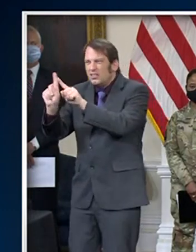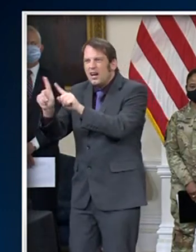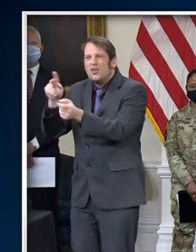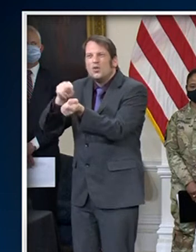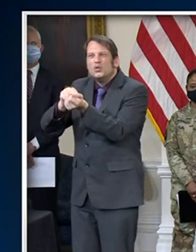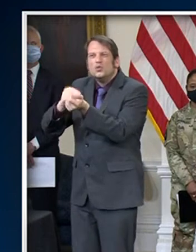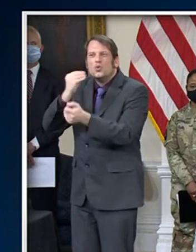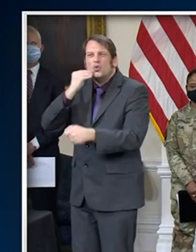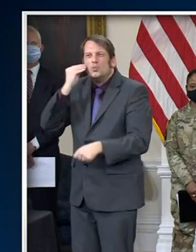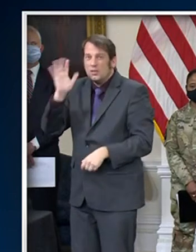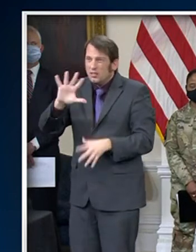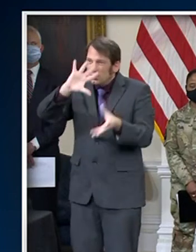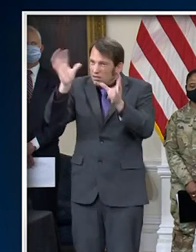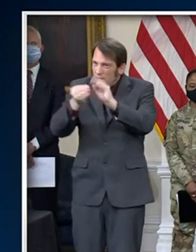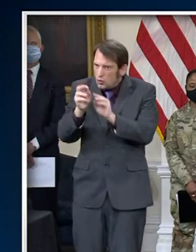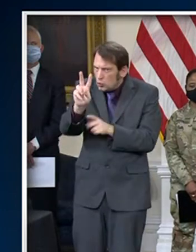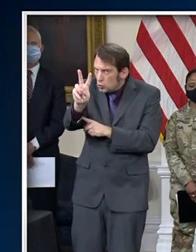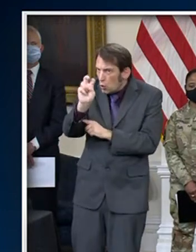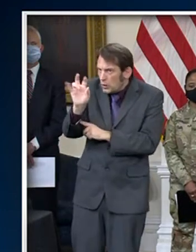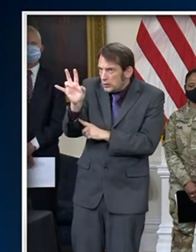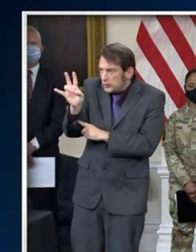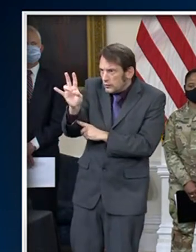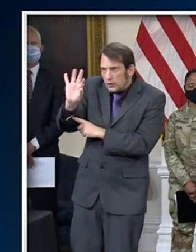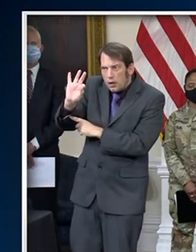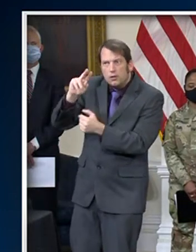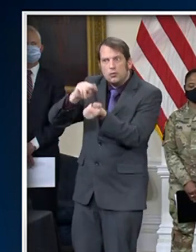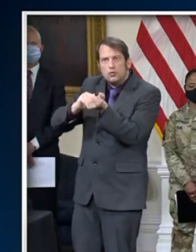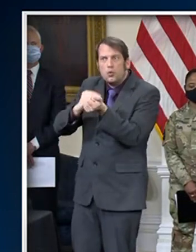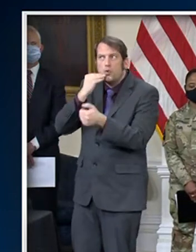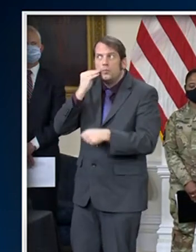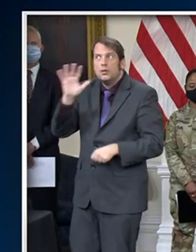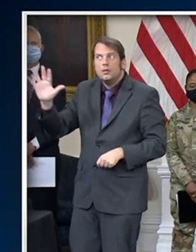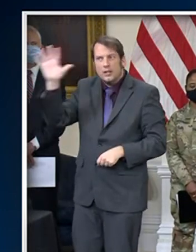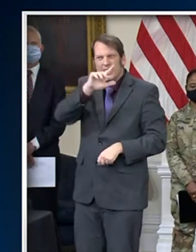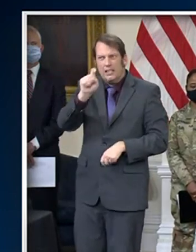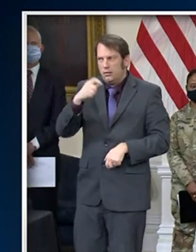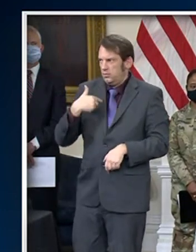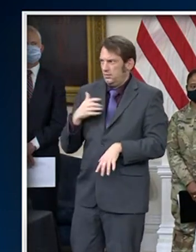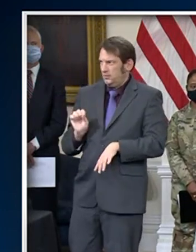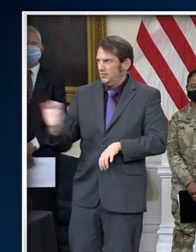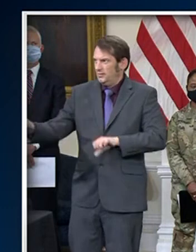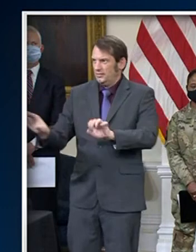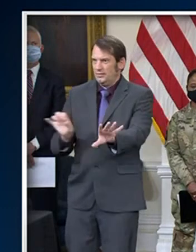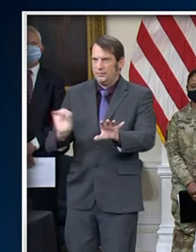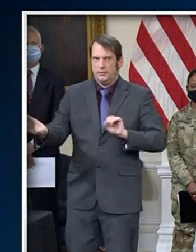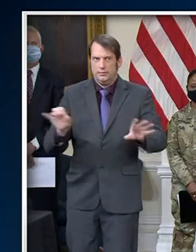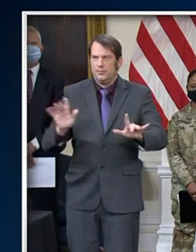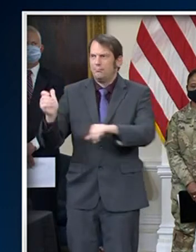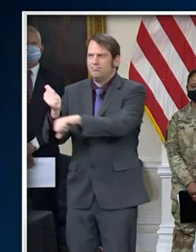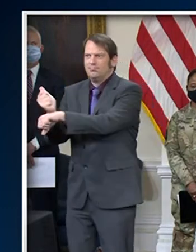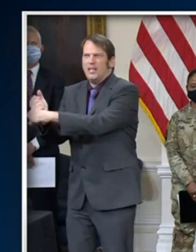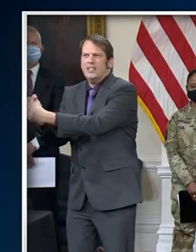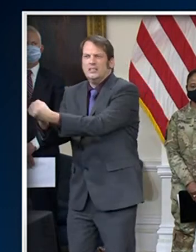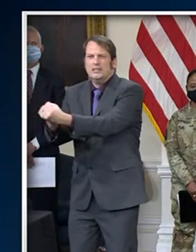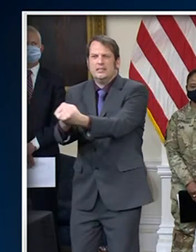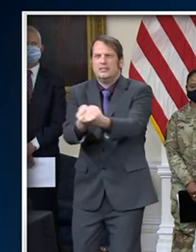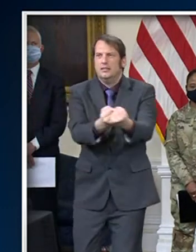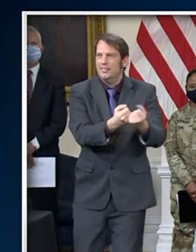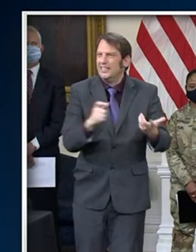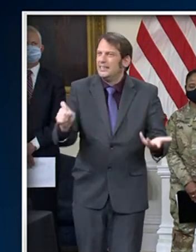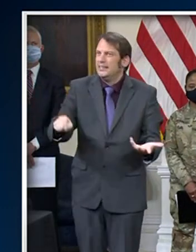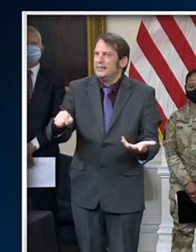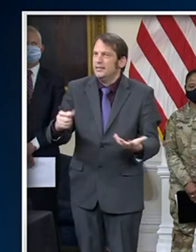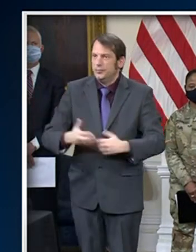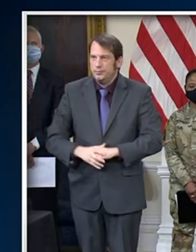of them, and at assisted living facilities all across the state, and every congregate living facility in the